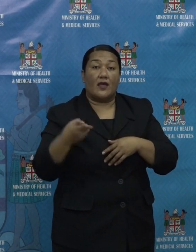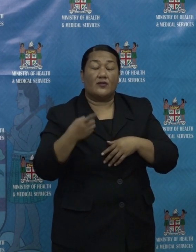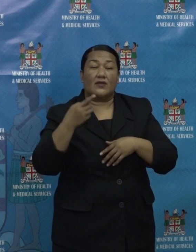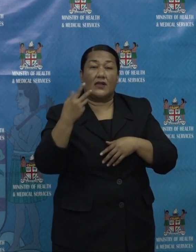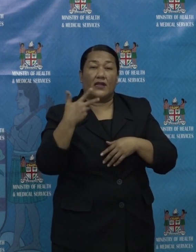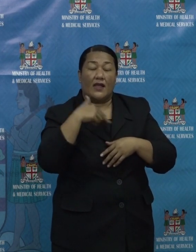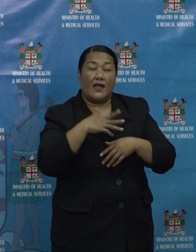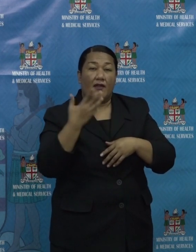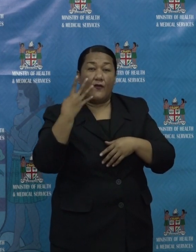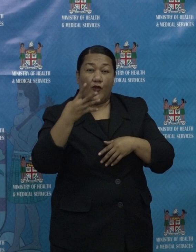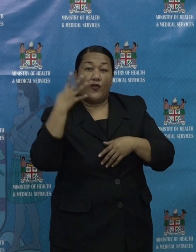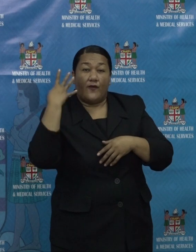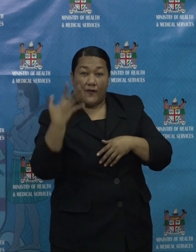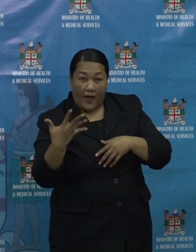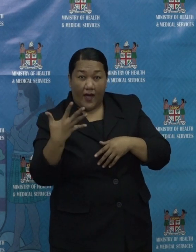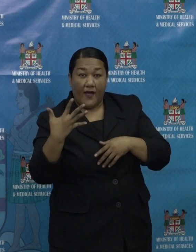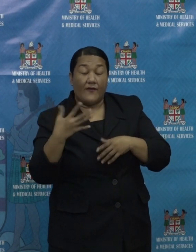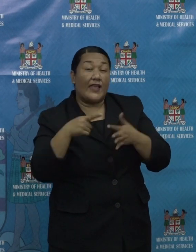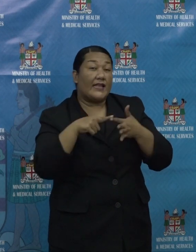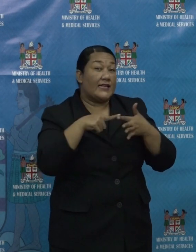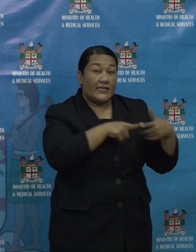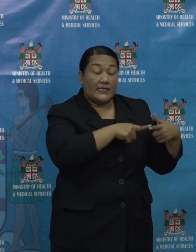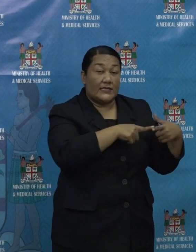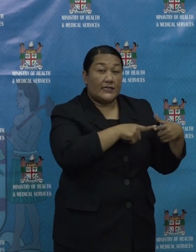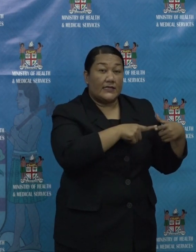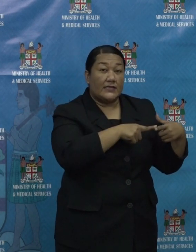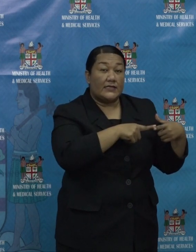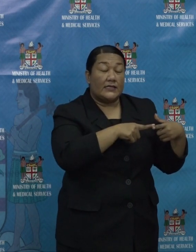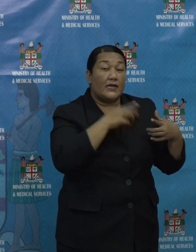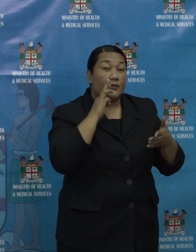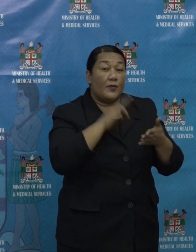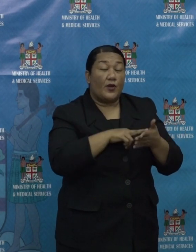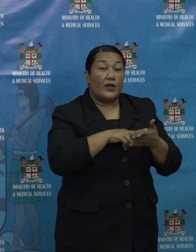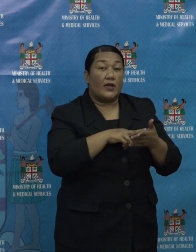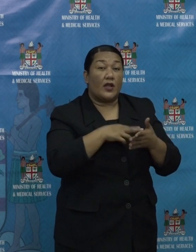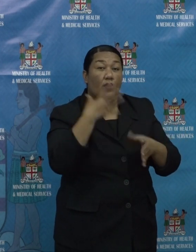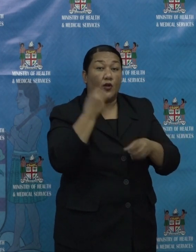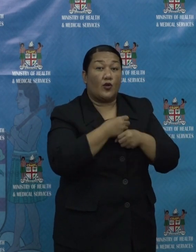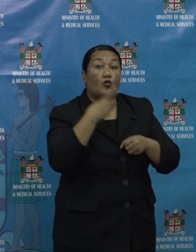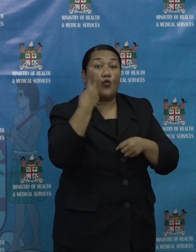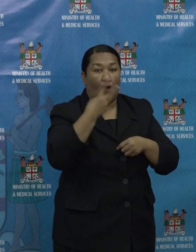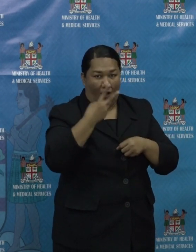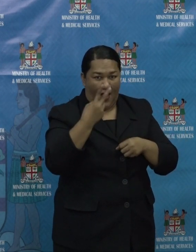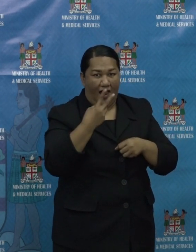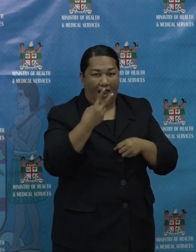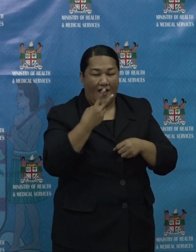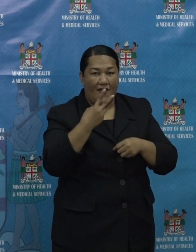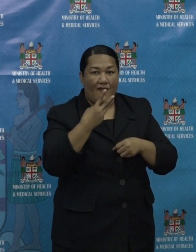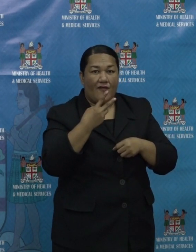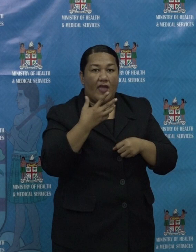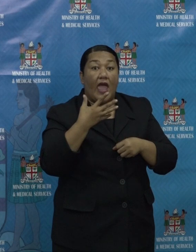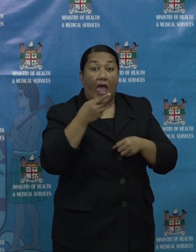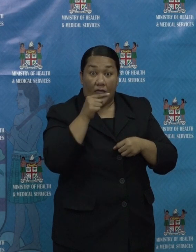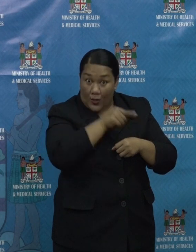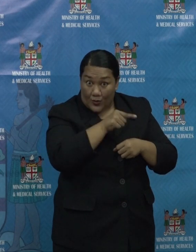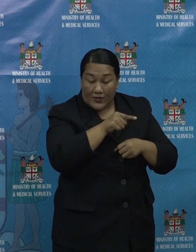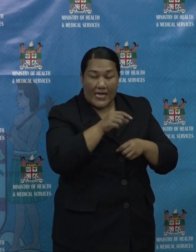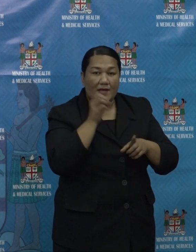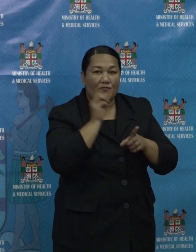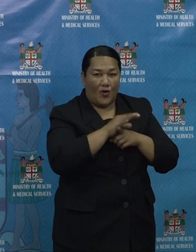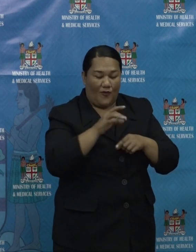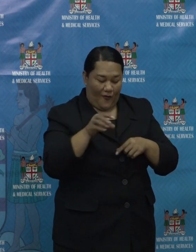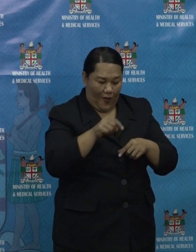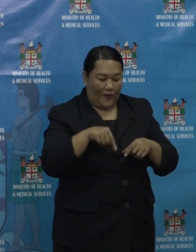1,845 cases. The Eastern Division has reported a total of 12 cases, and these were imported cases from Viti